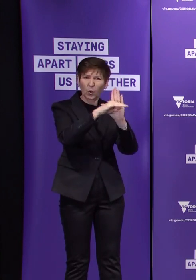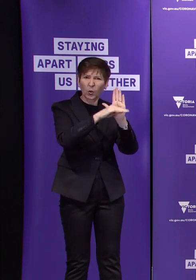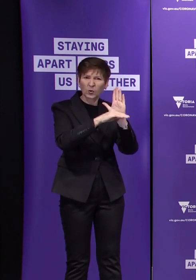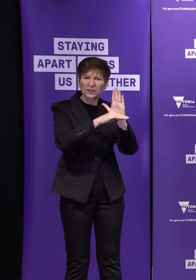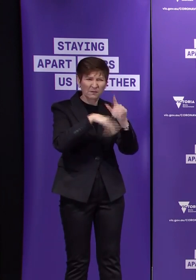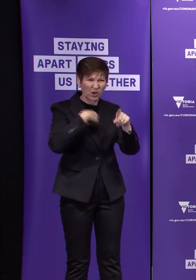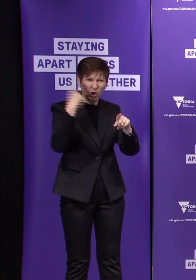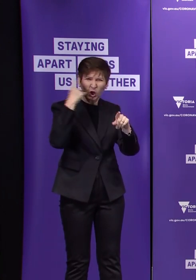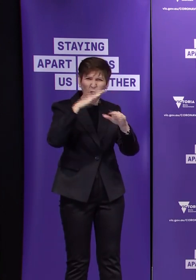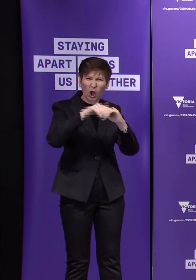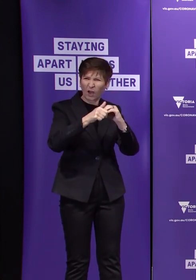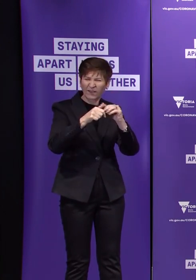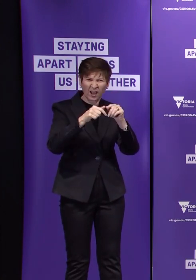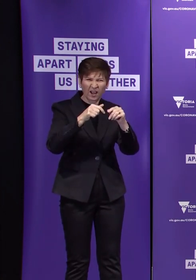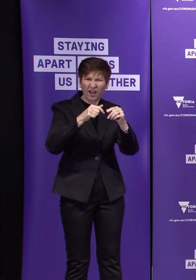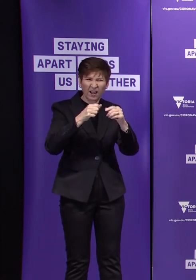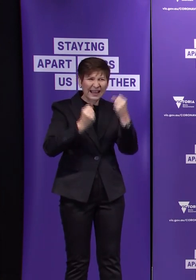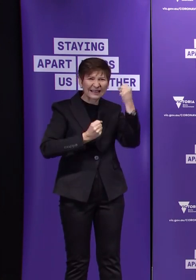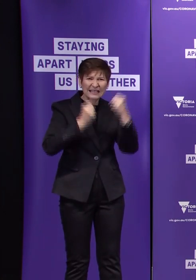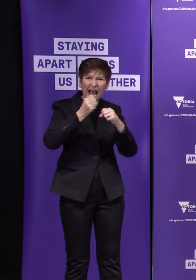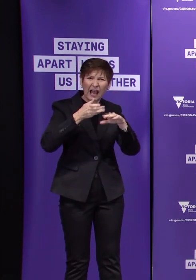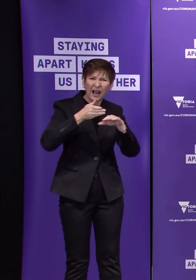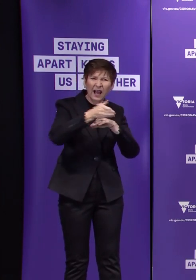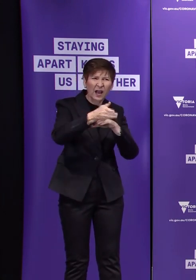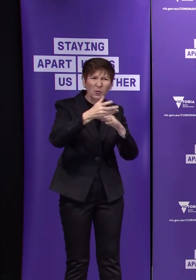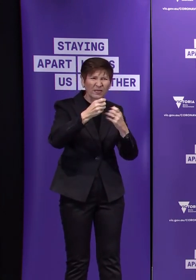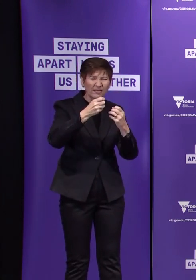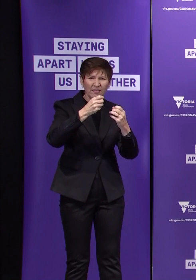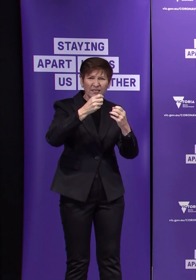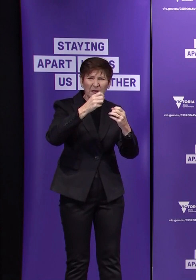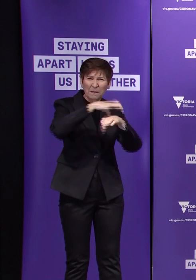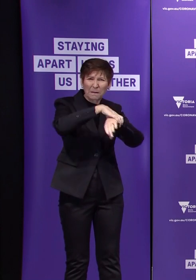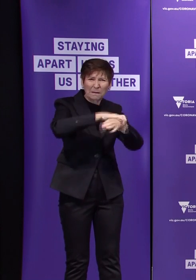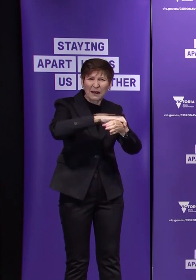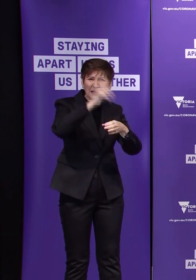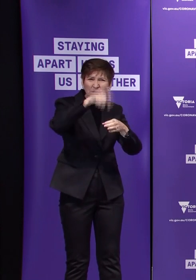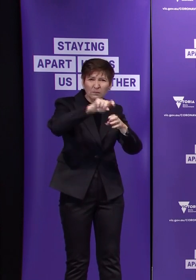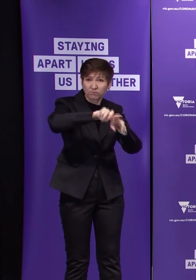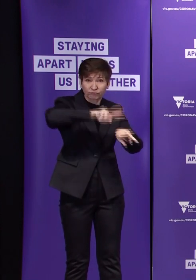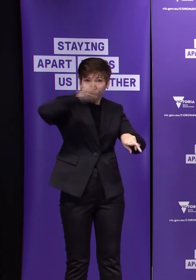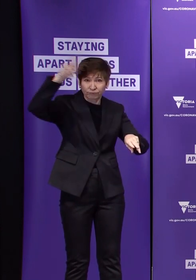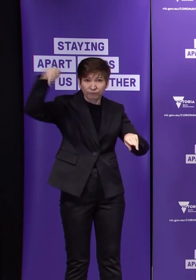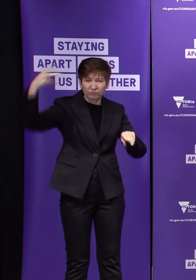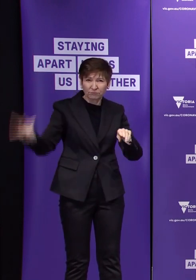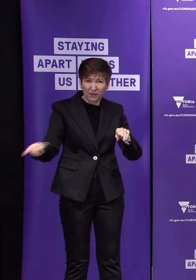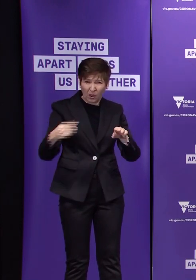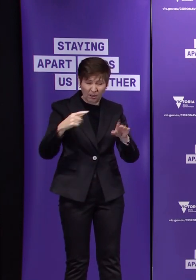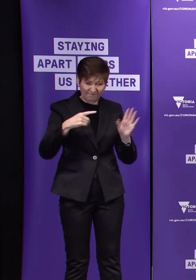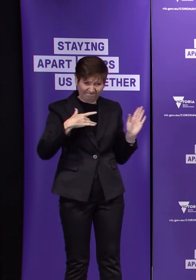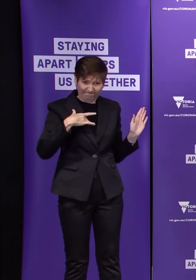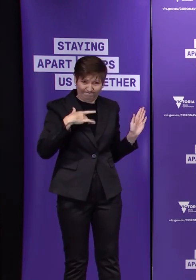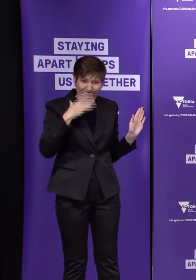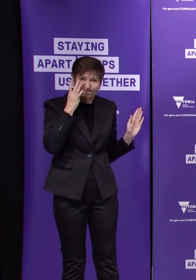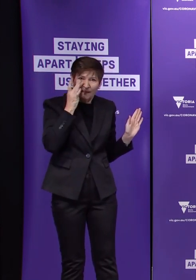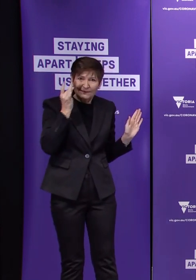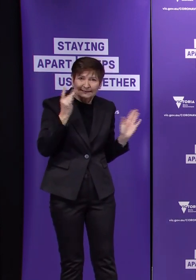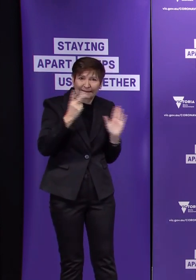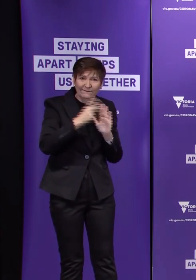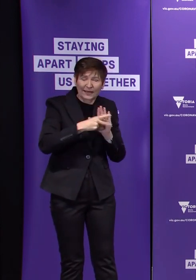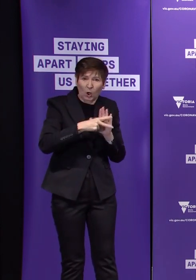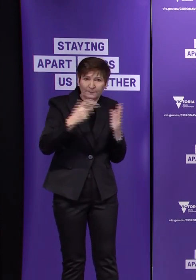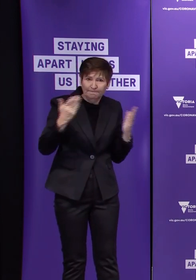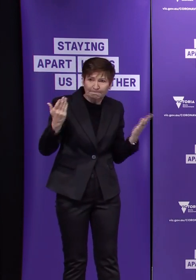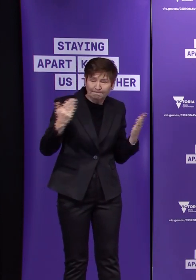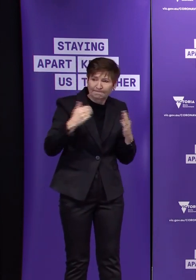video. Yeah, I've not seen the video, Candice, but I've tried to make the comment a few times, and I'll make it again. Victoria Police